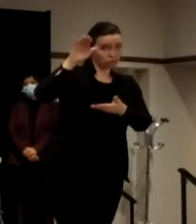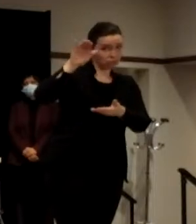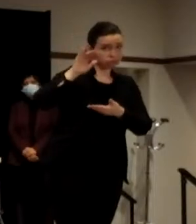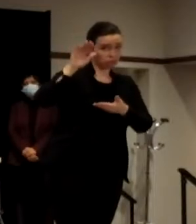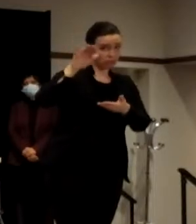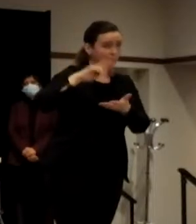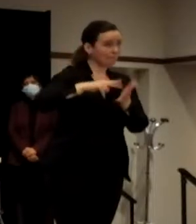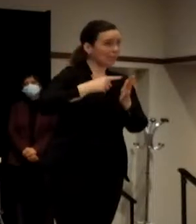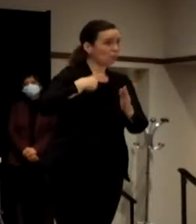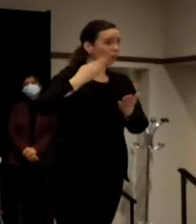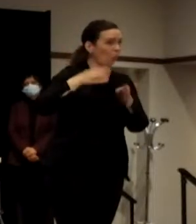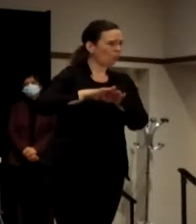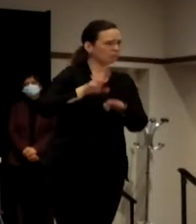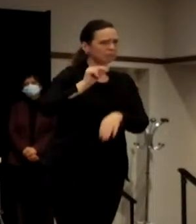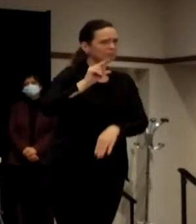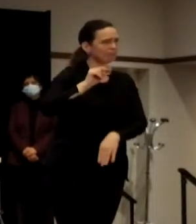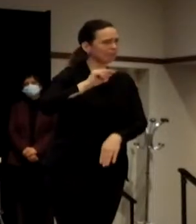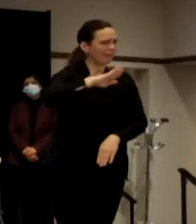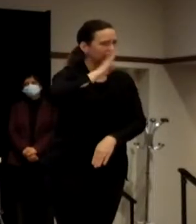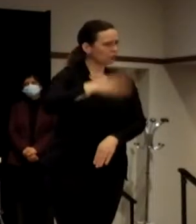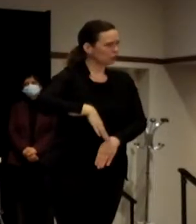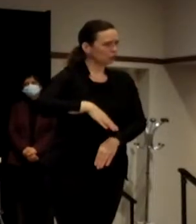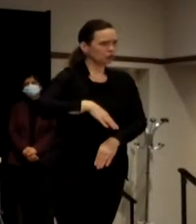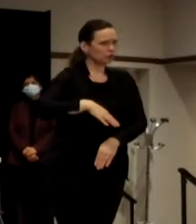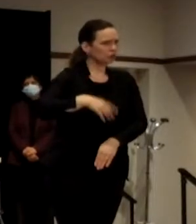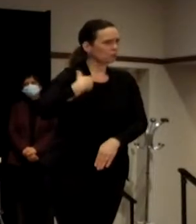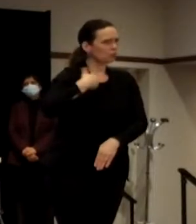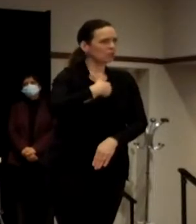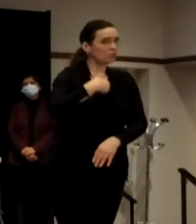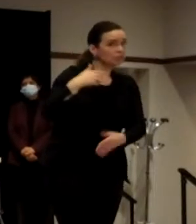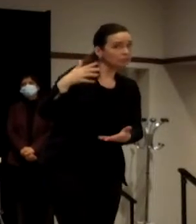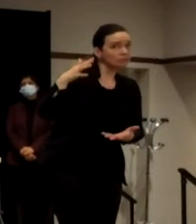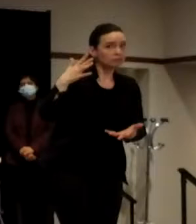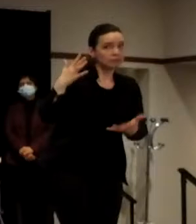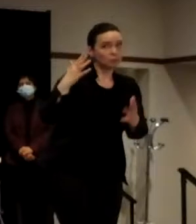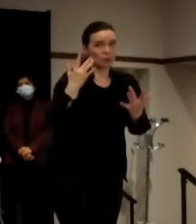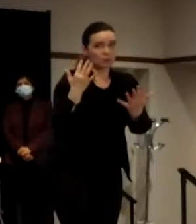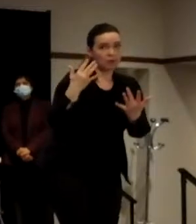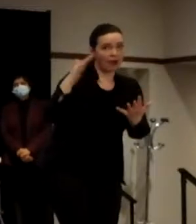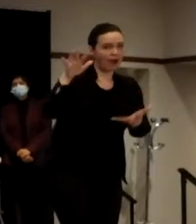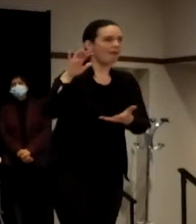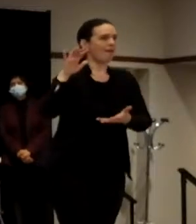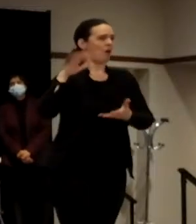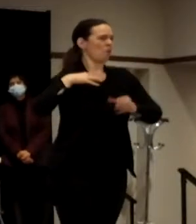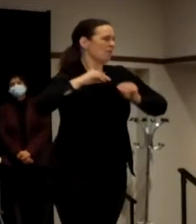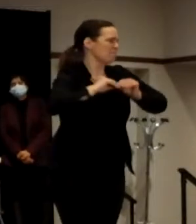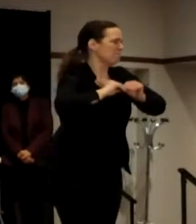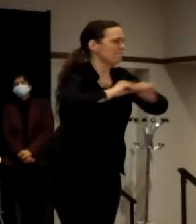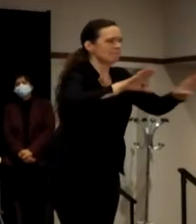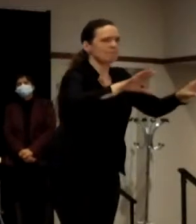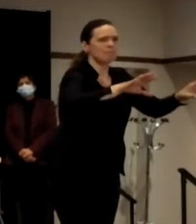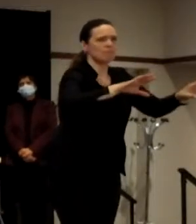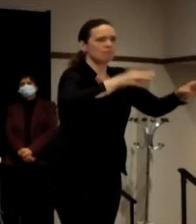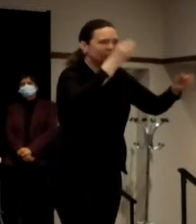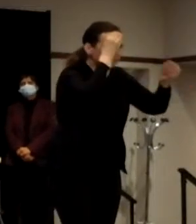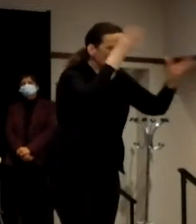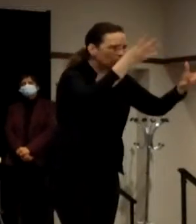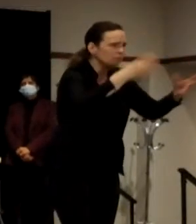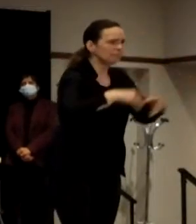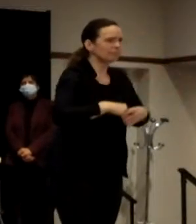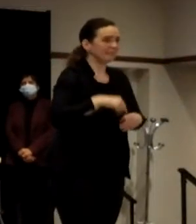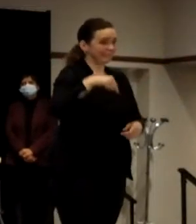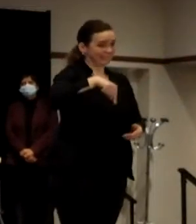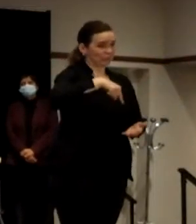we physically have the vaccine. So what changed this week, which was tough for where it took a little